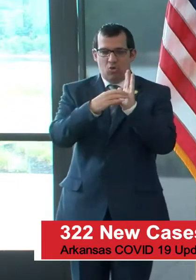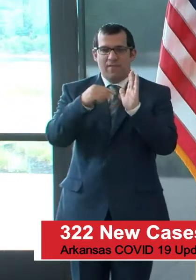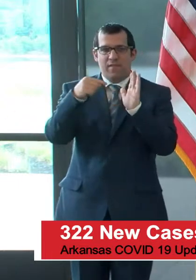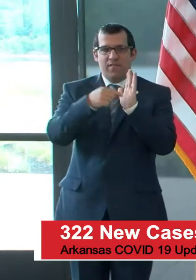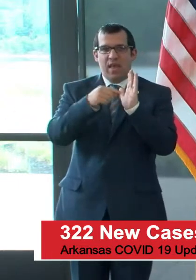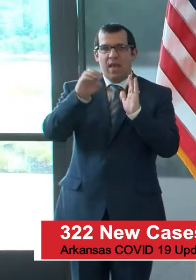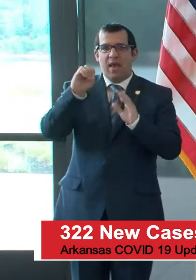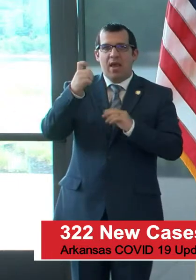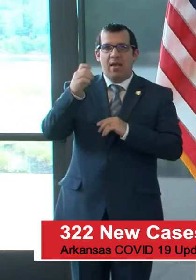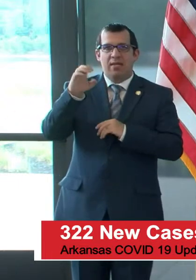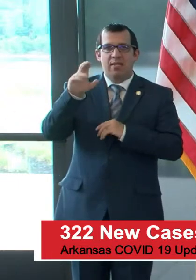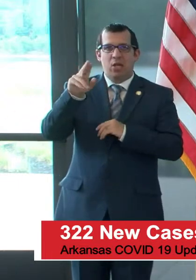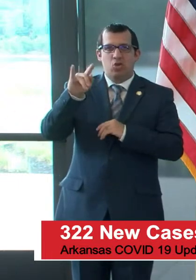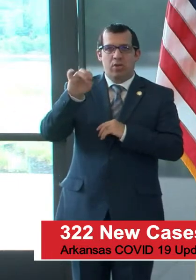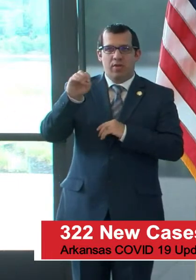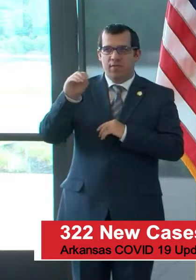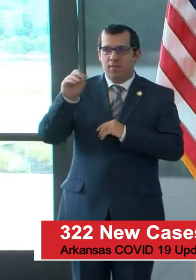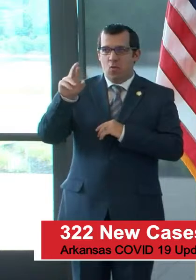order.